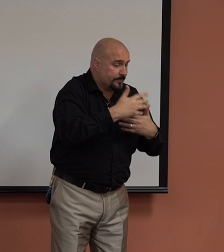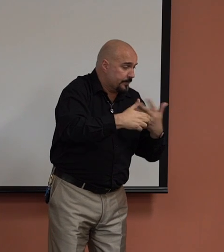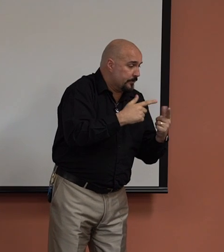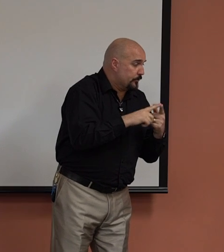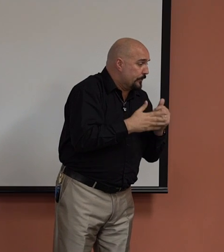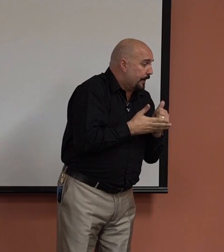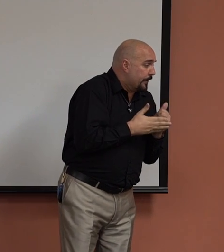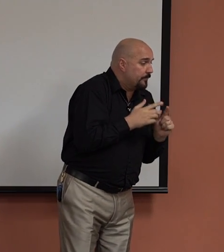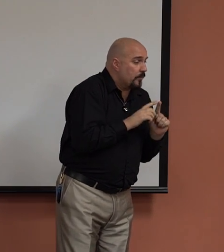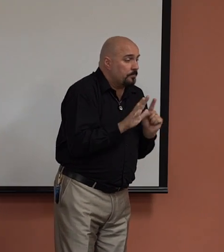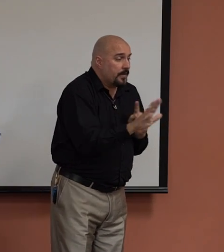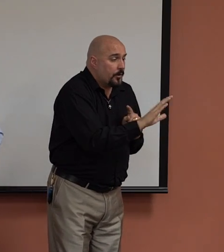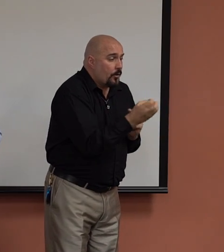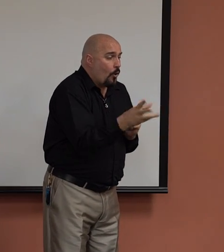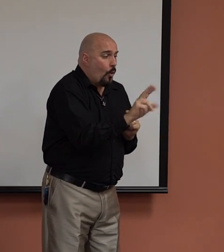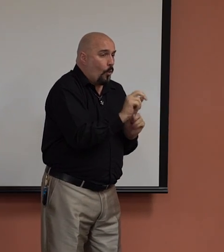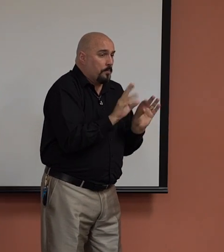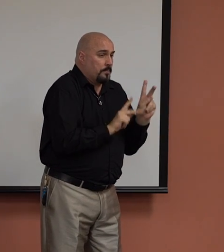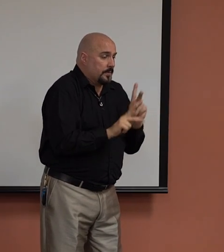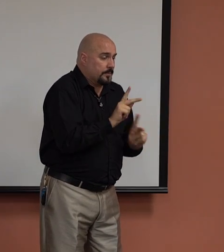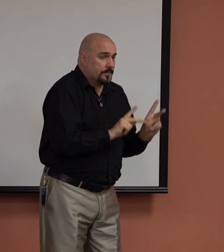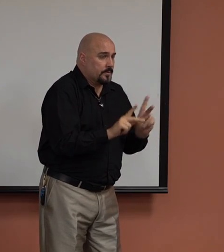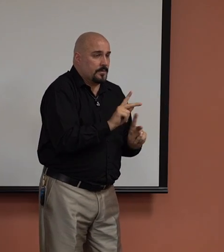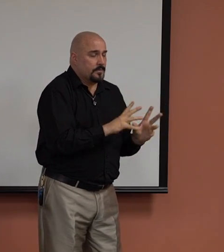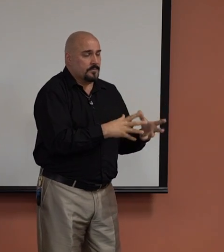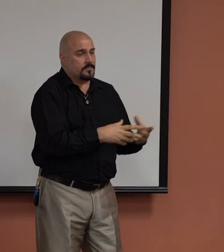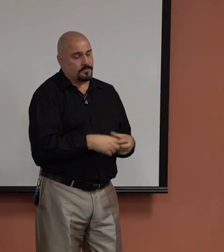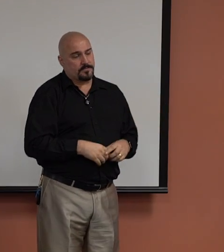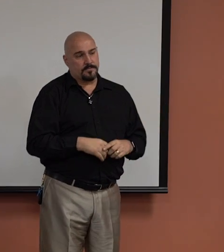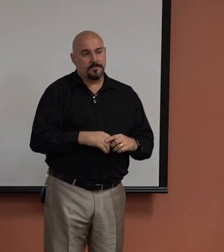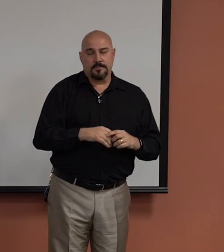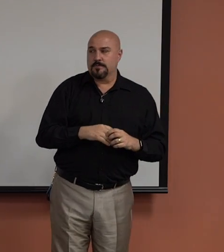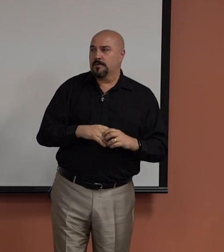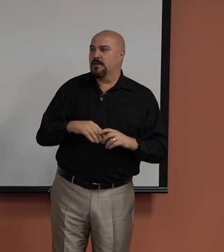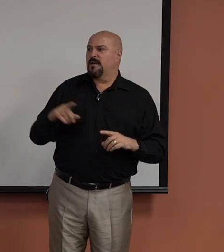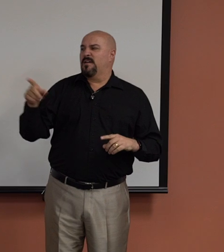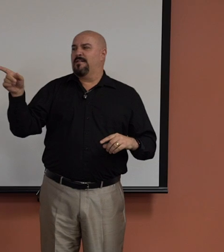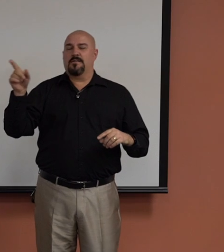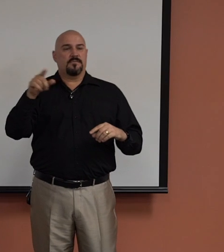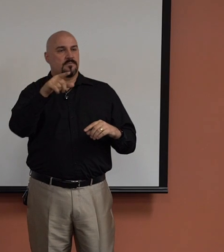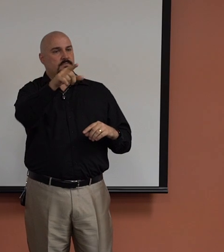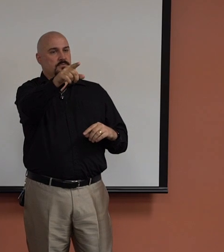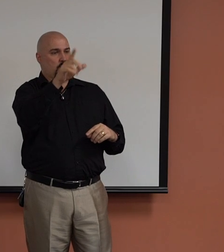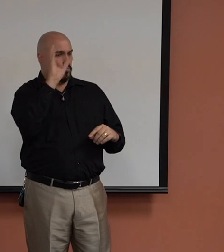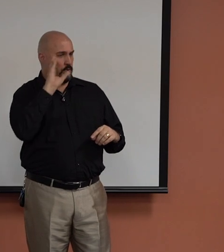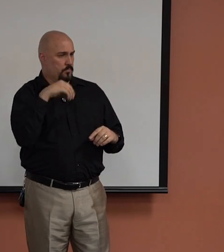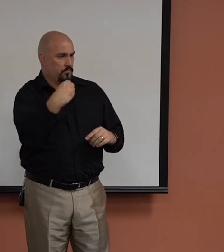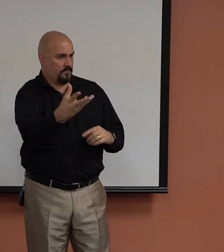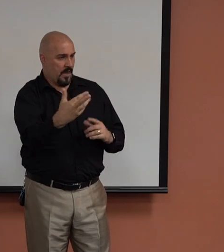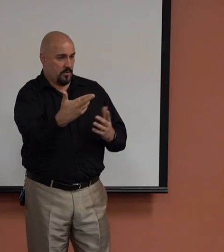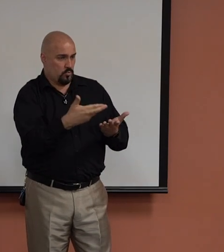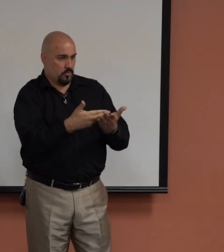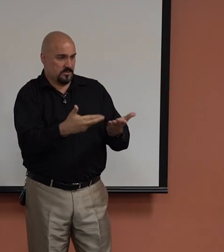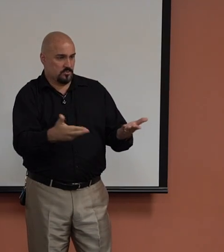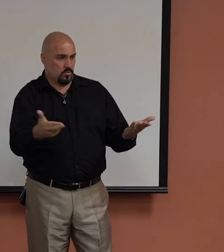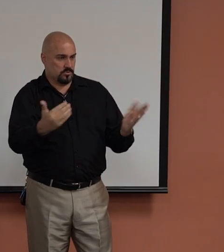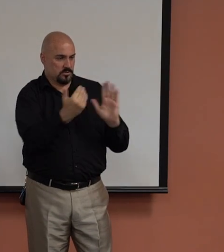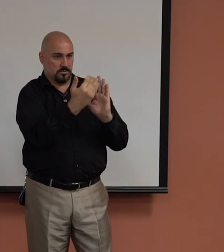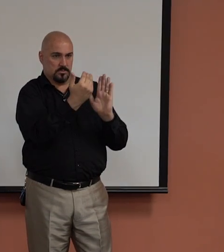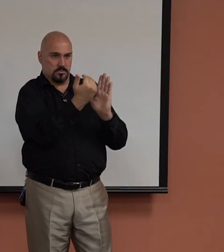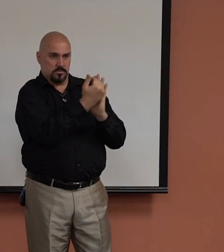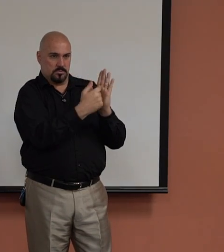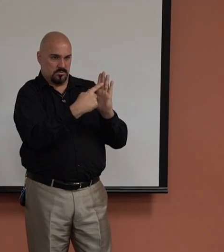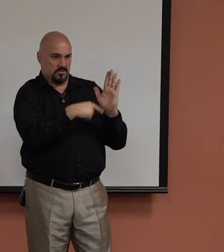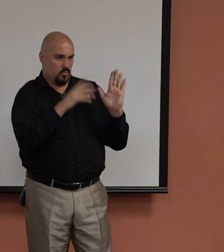people. So again, too, in those resources that we're providing, that information is there so that can be